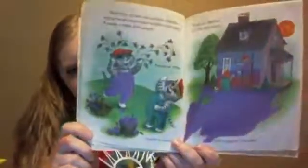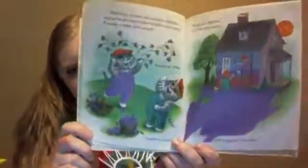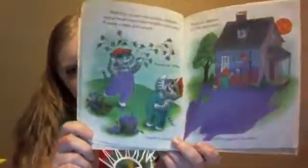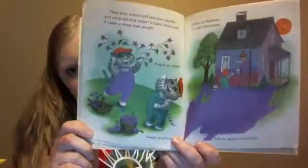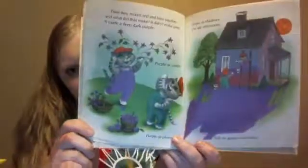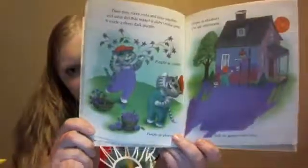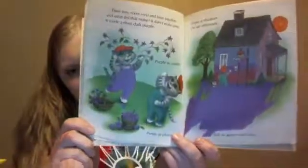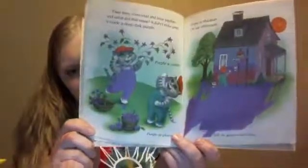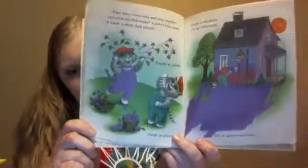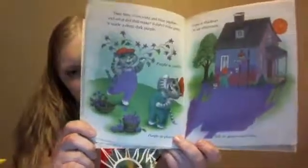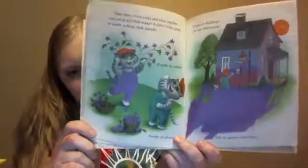Look.